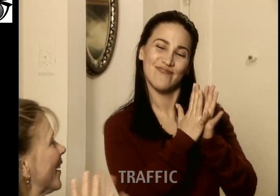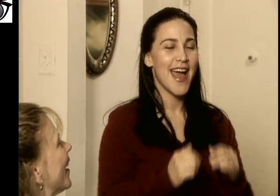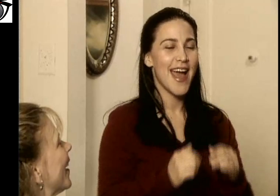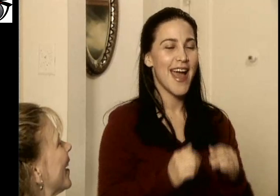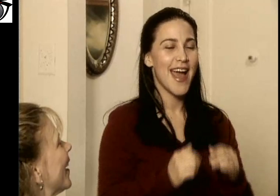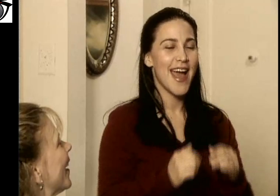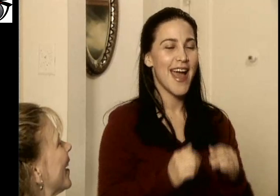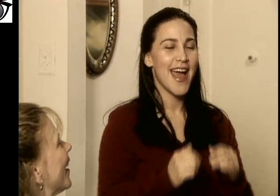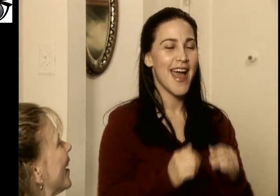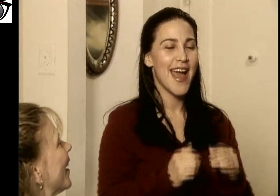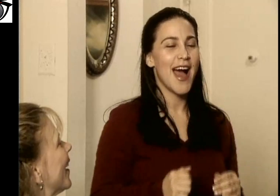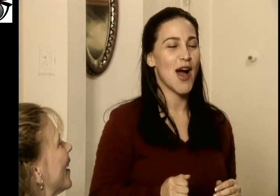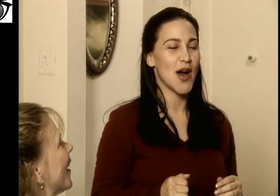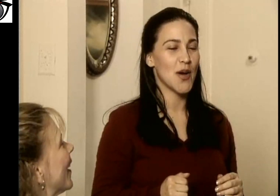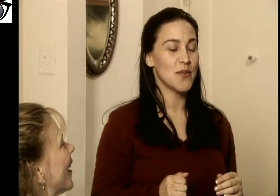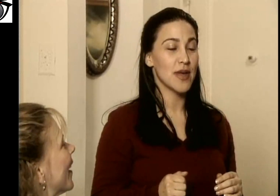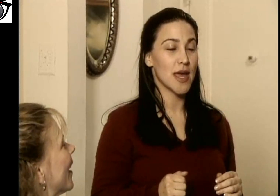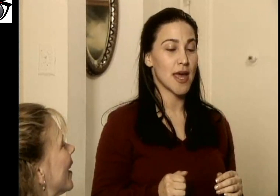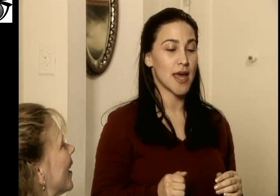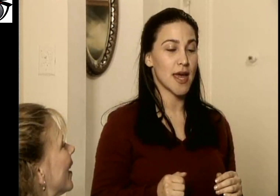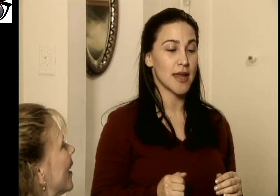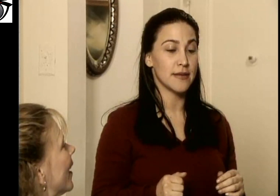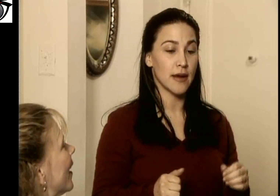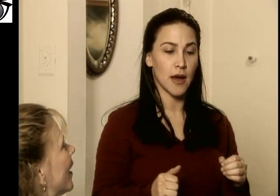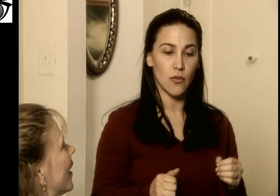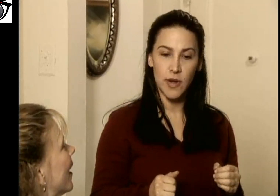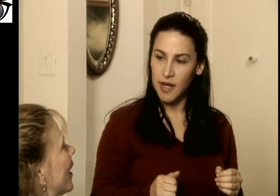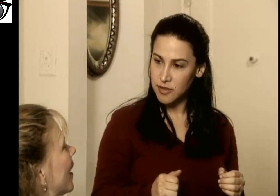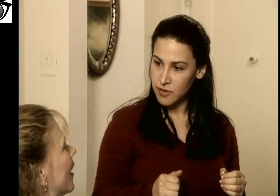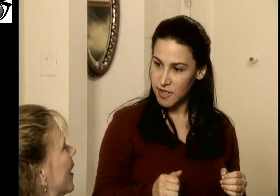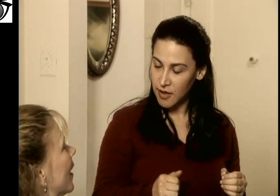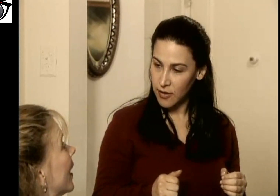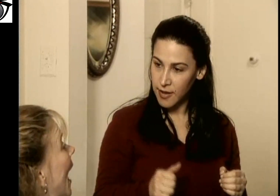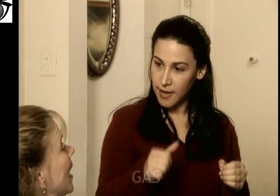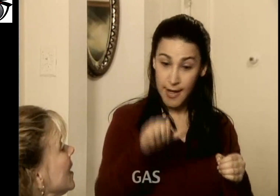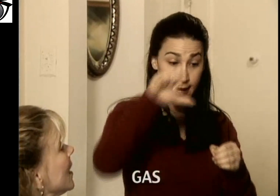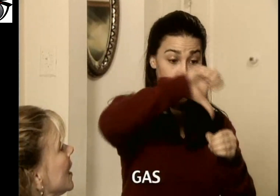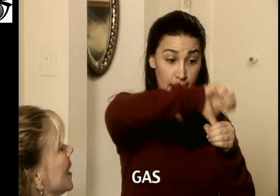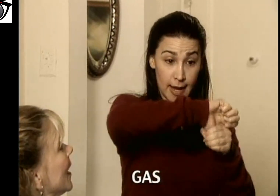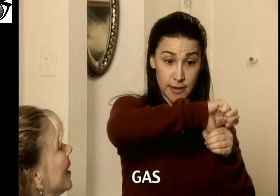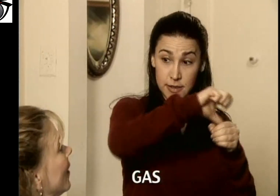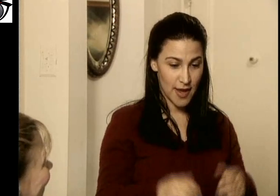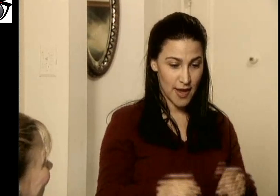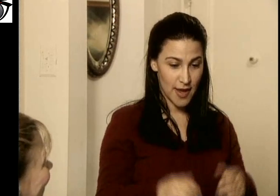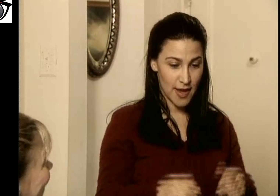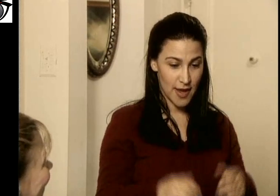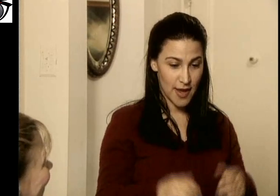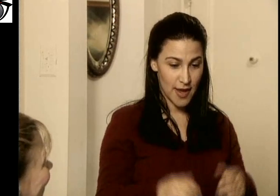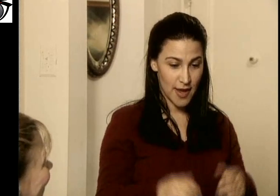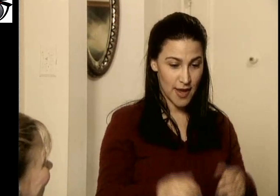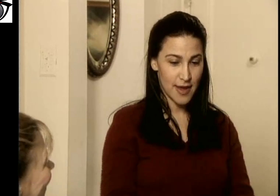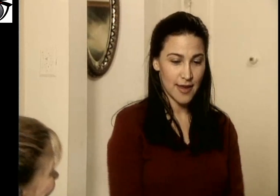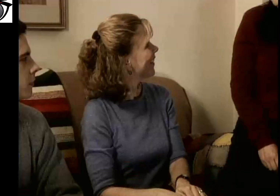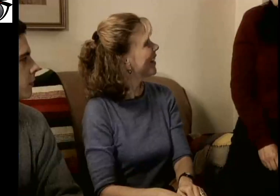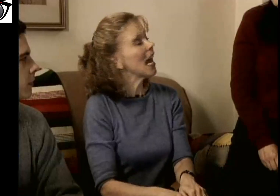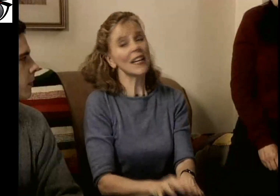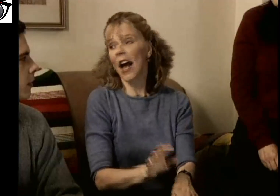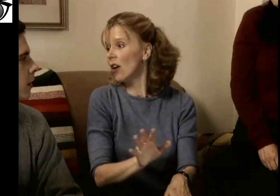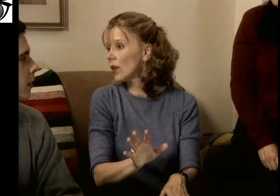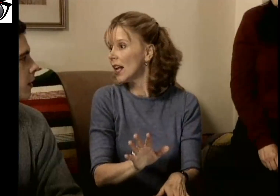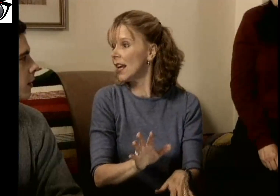Traffic. Yeah. Mm-hmm. Mm-hmm. And what else was there? Gas. Very good. Right?